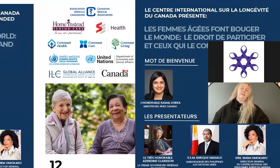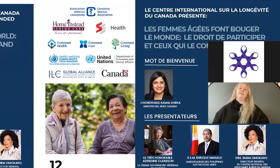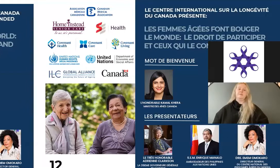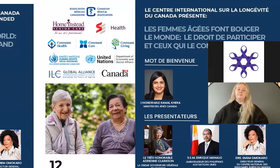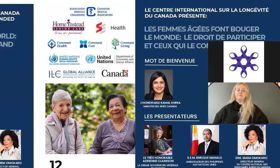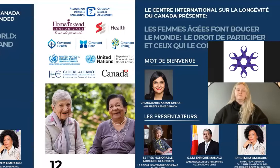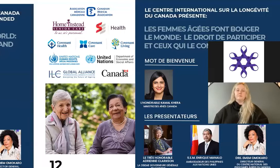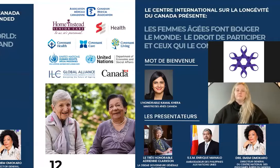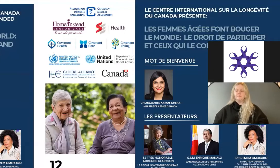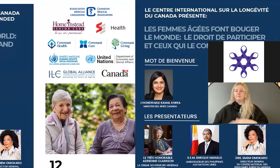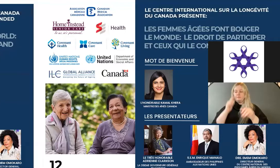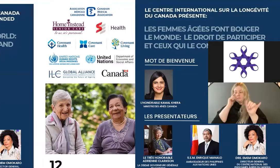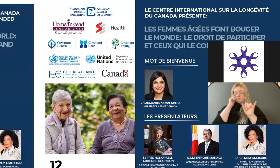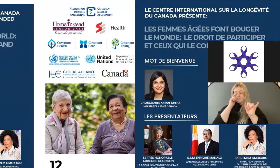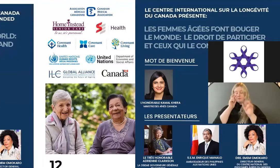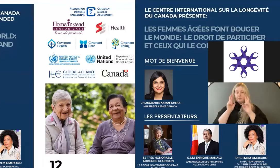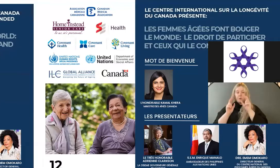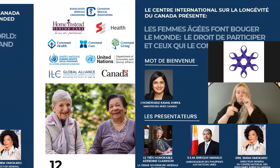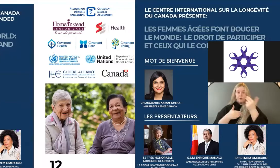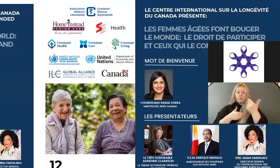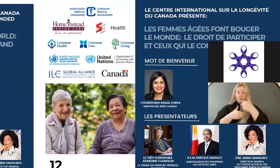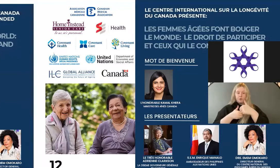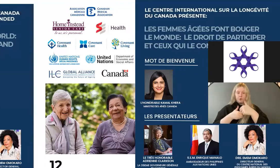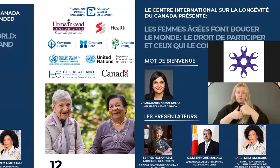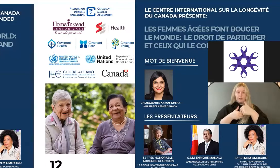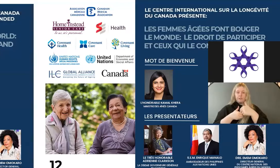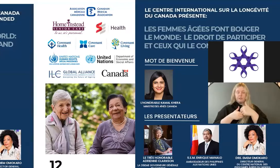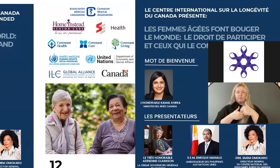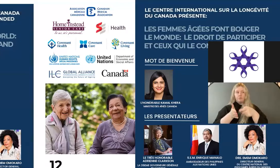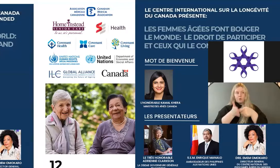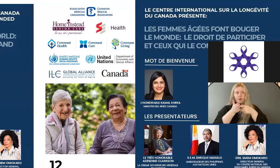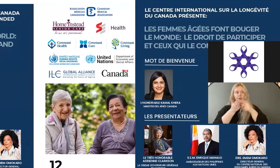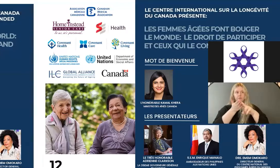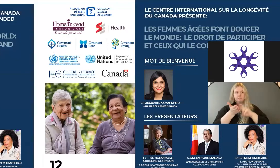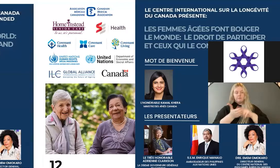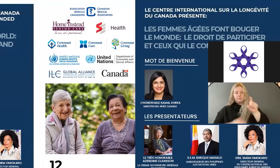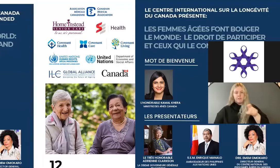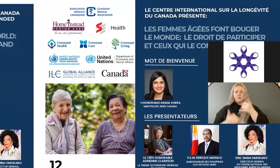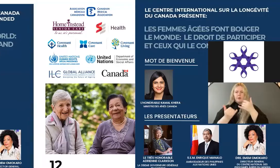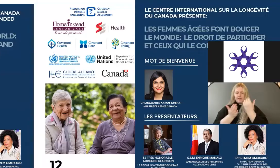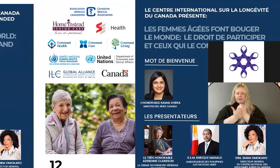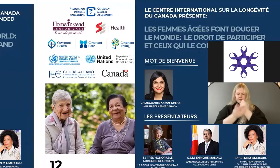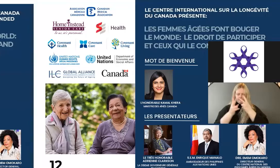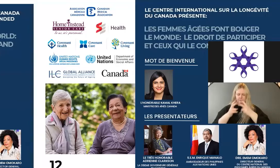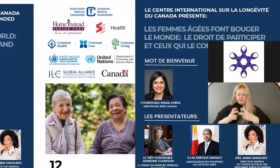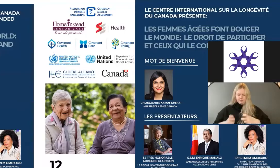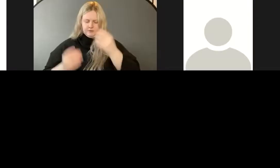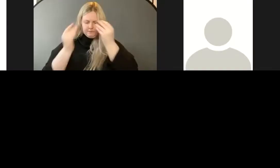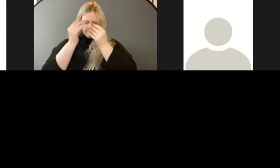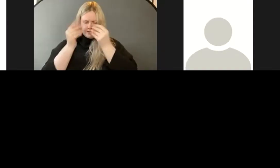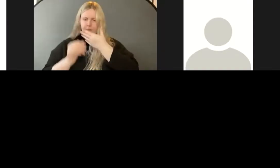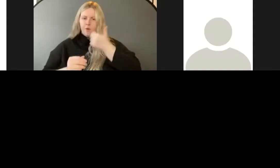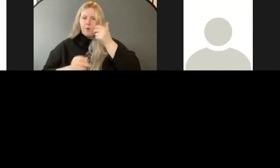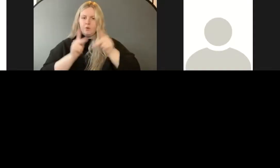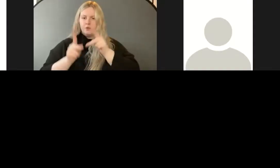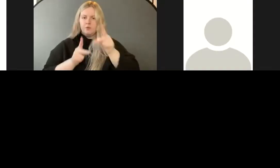hope that you will join us in demanding a convention. I want you to take a moment and think about the older people and the